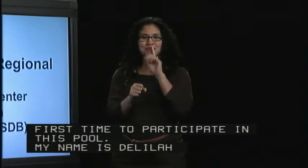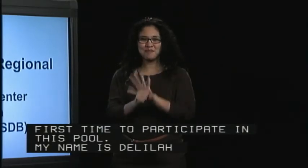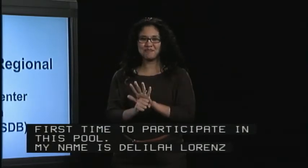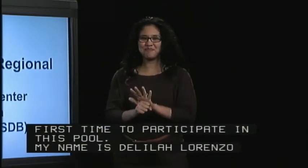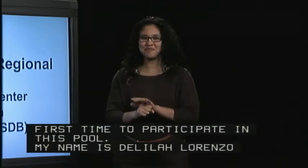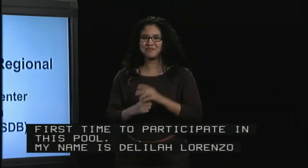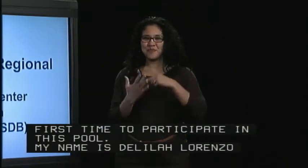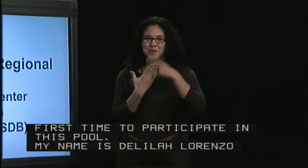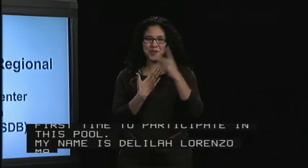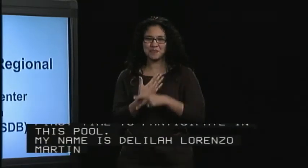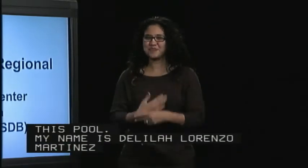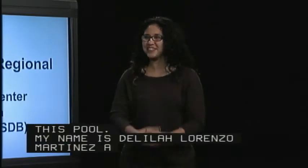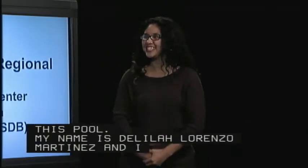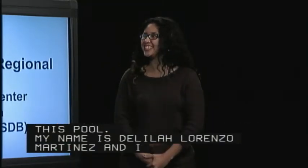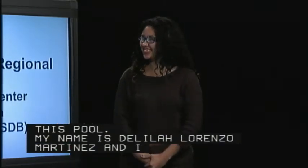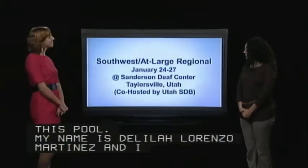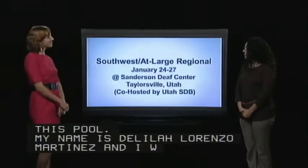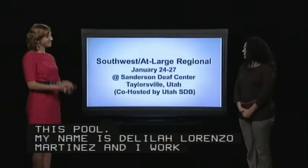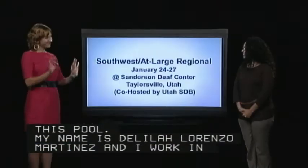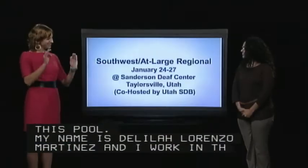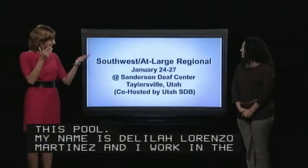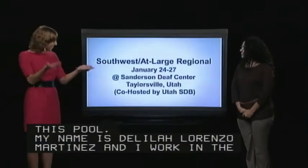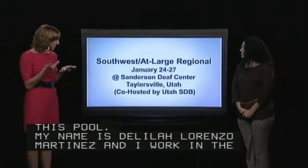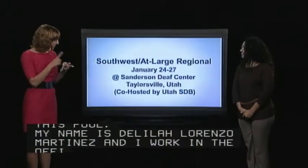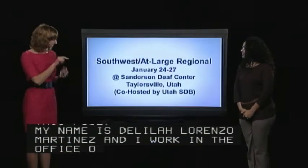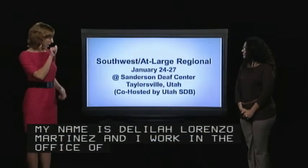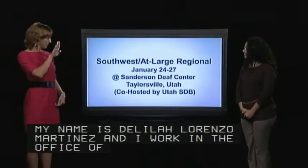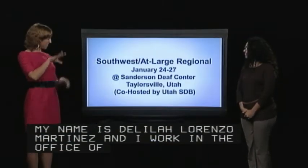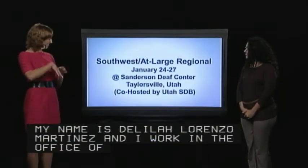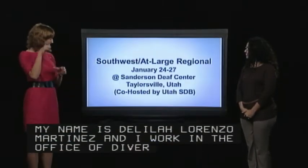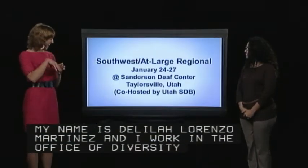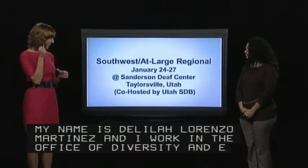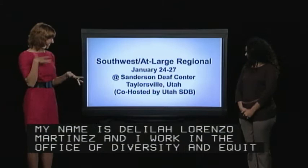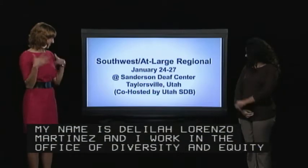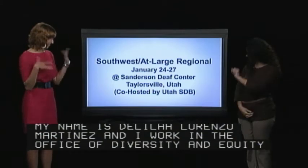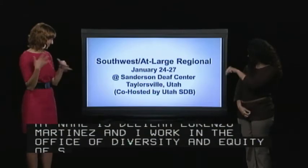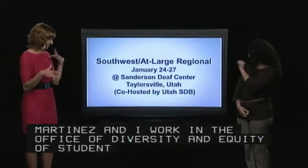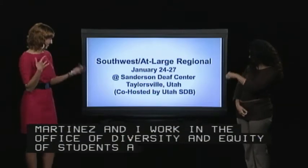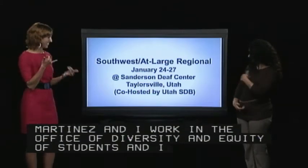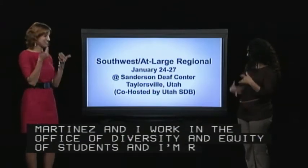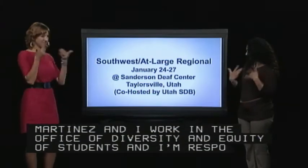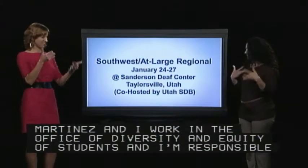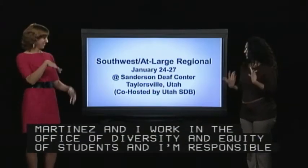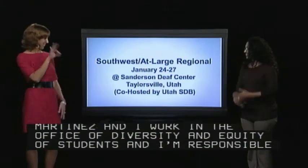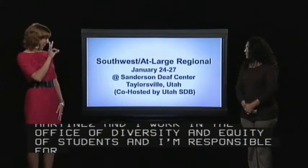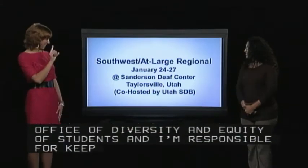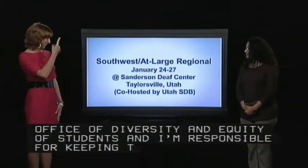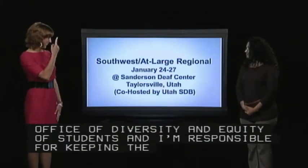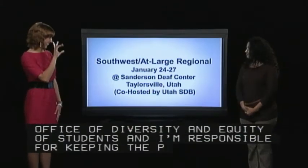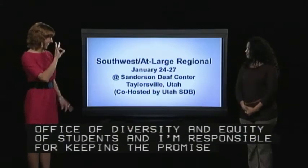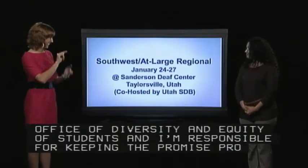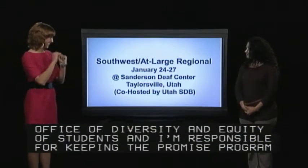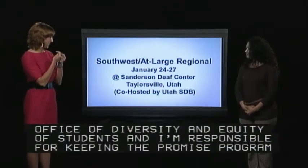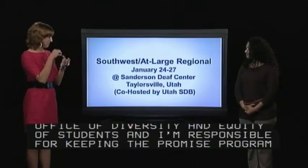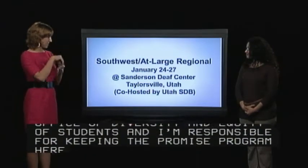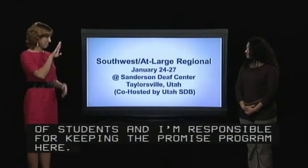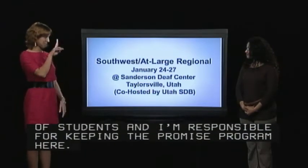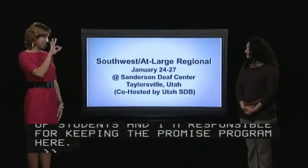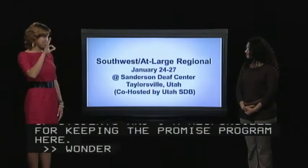responsible for the Keeping the Promise program here. Wonderful. Welcome to the Academic Pool Drawing. We're I'm so so excited to have excited. you. You